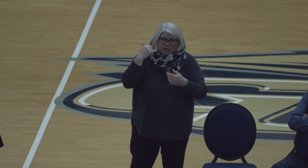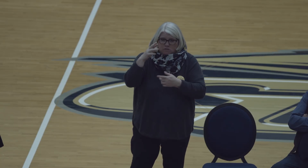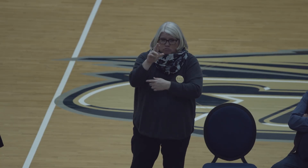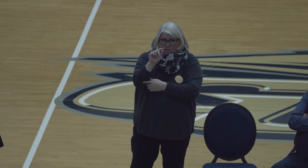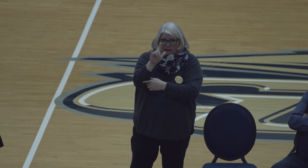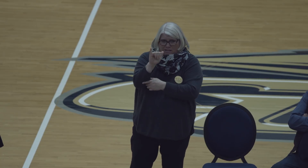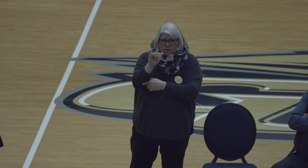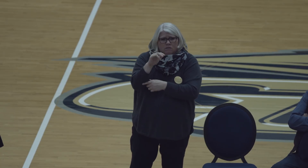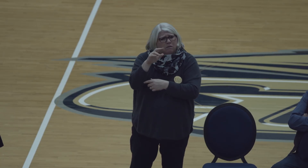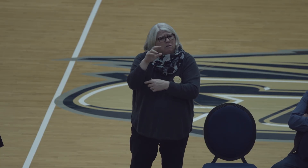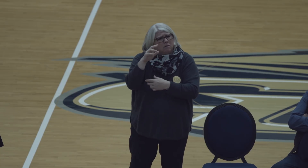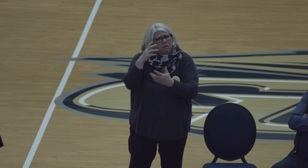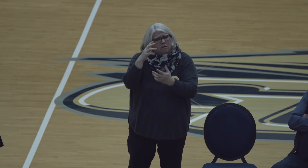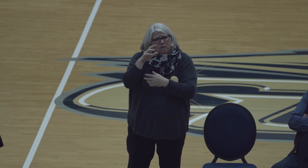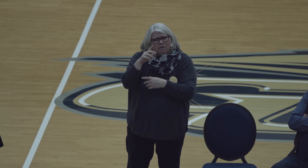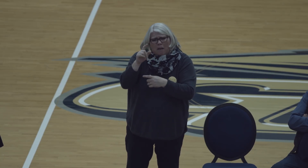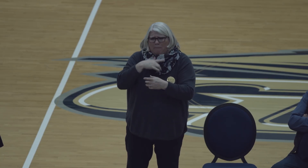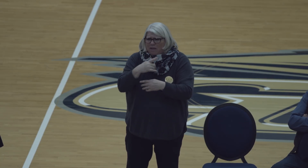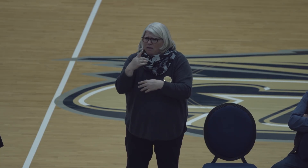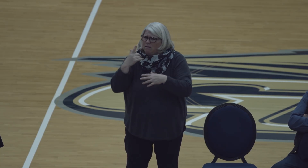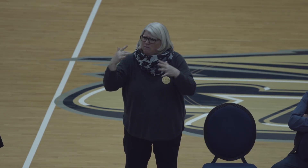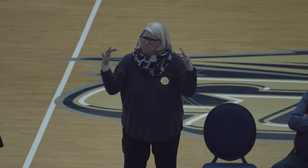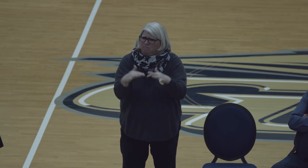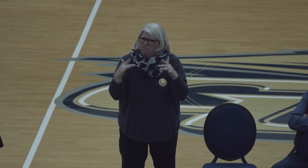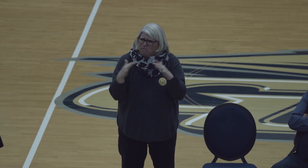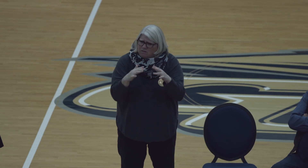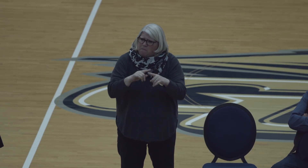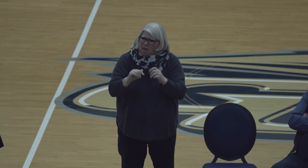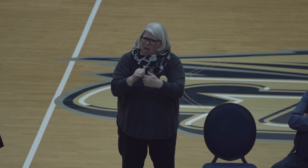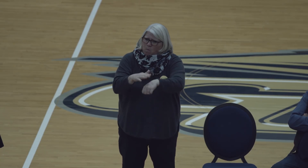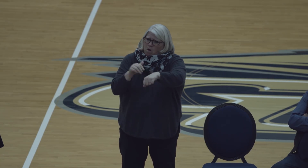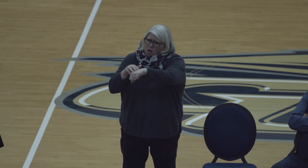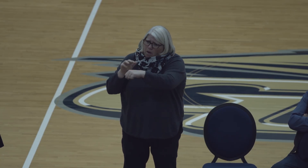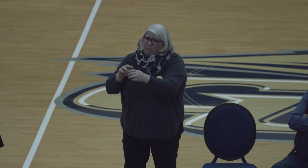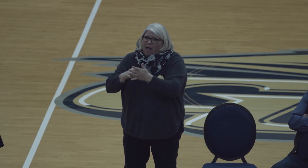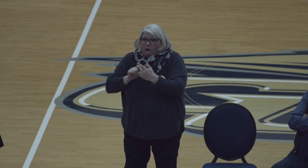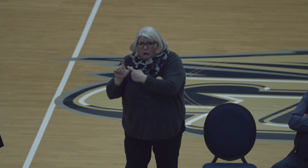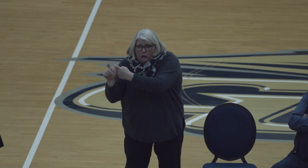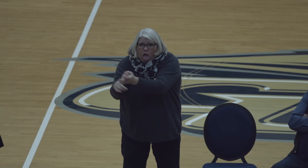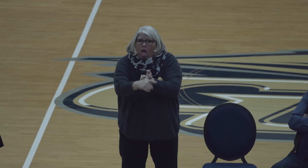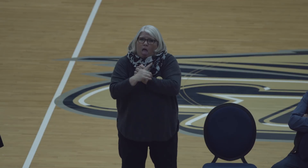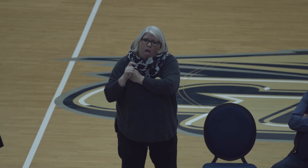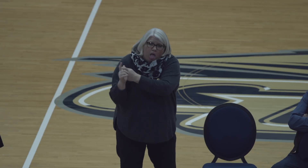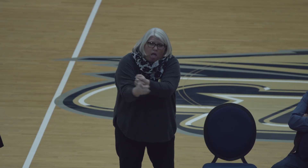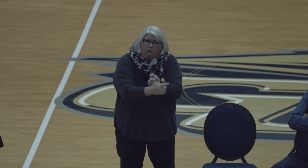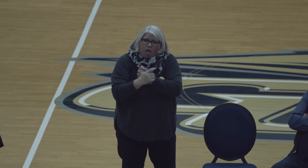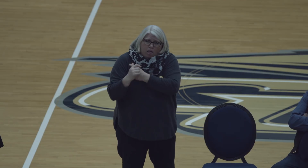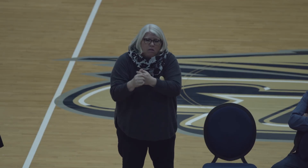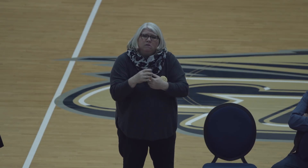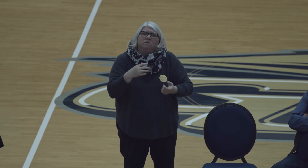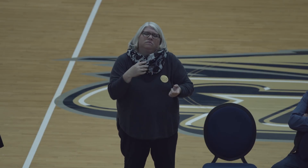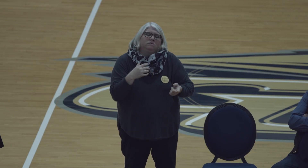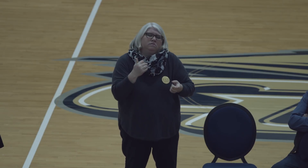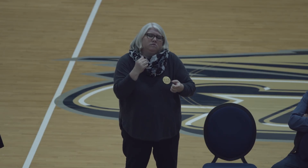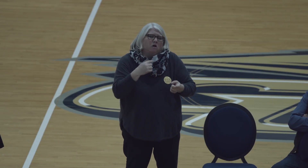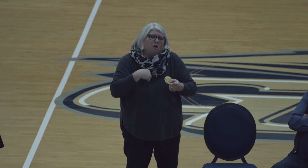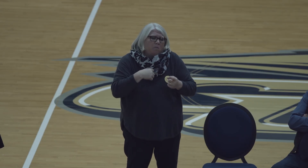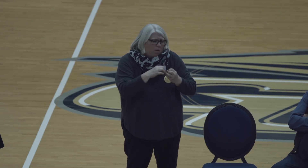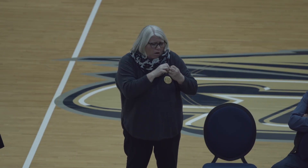group. So, you know, for the rally, we could gather people in large groups, but it required a lot of running around